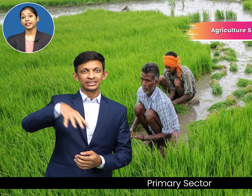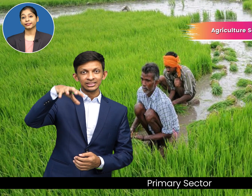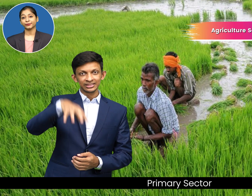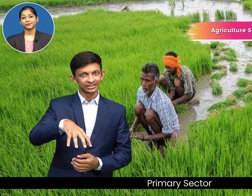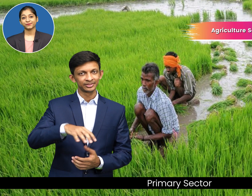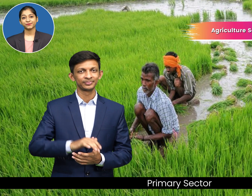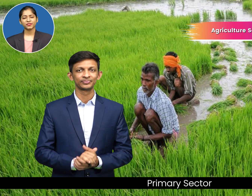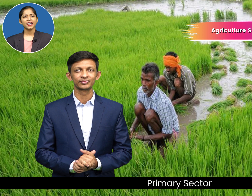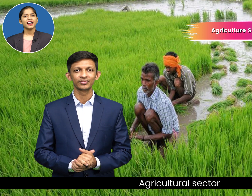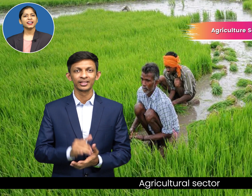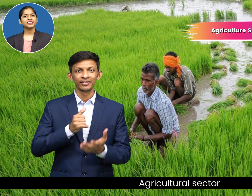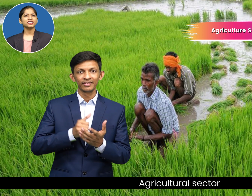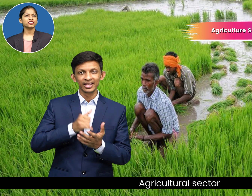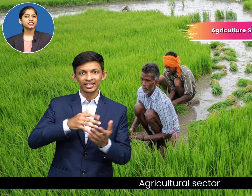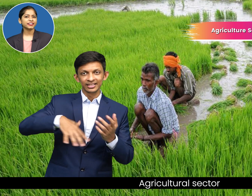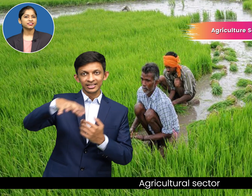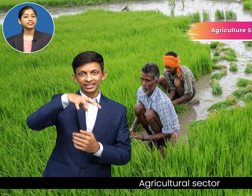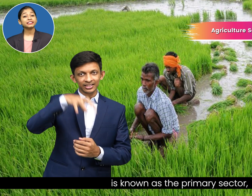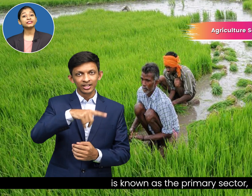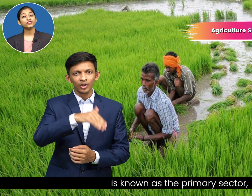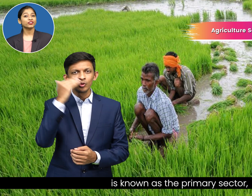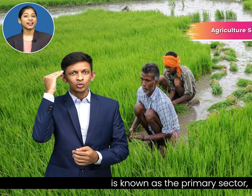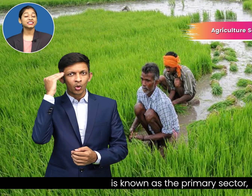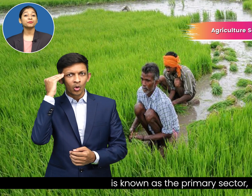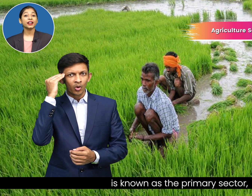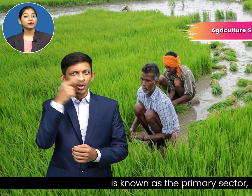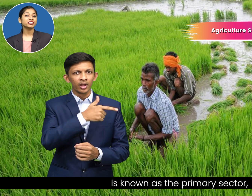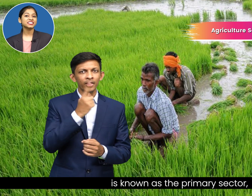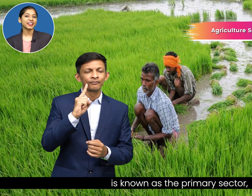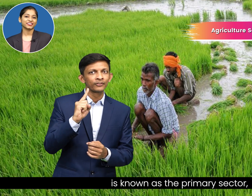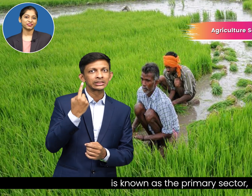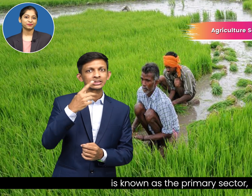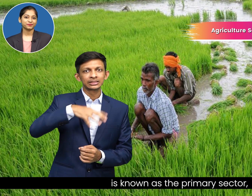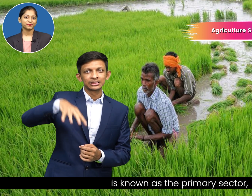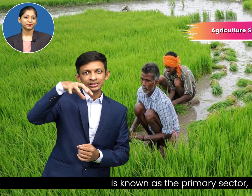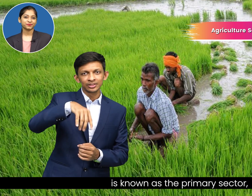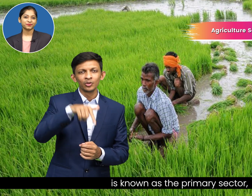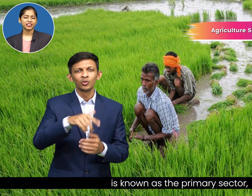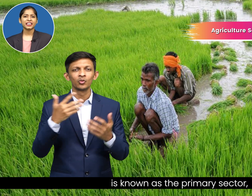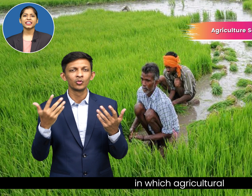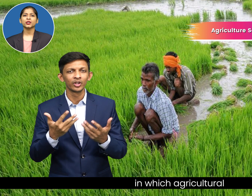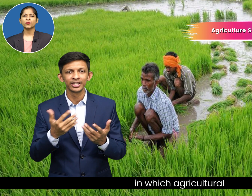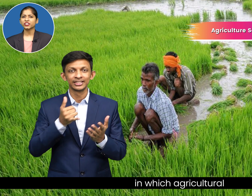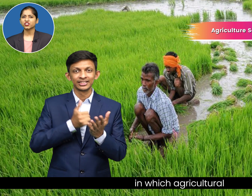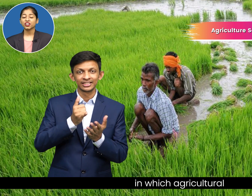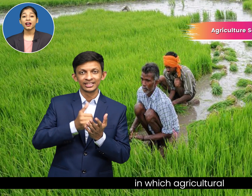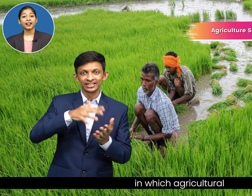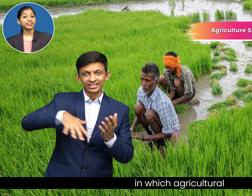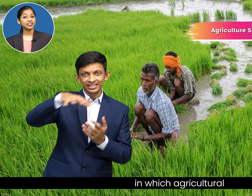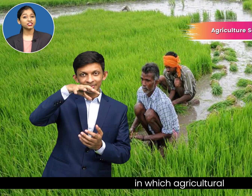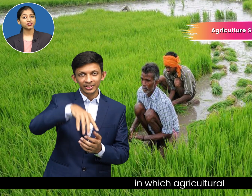Primary sector: agriculture sector is known as the primary sector, in